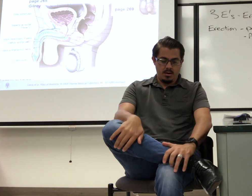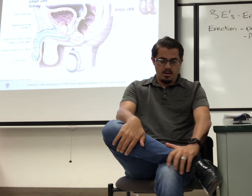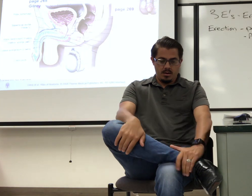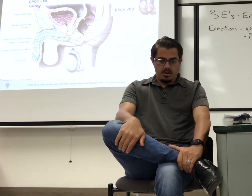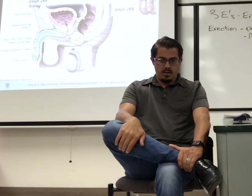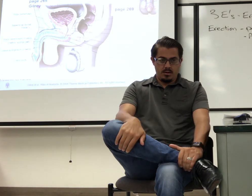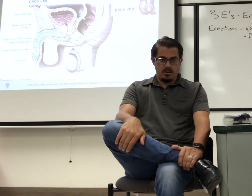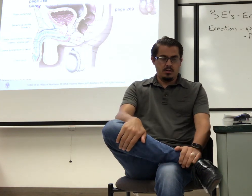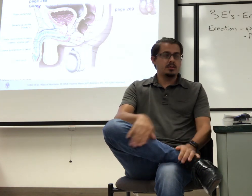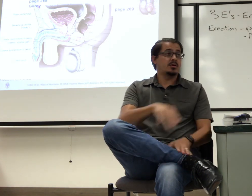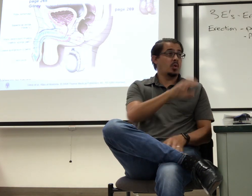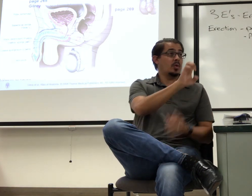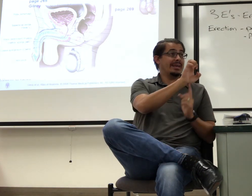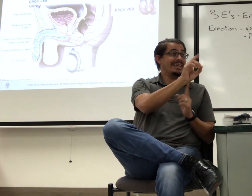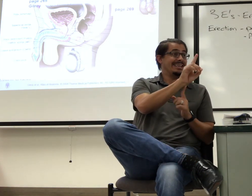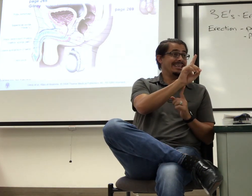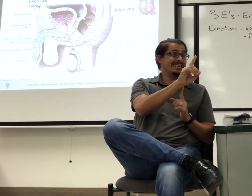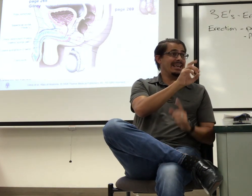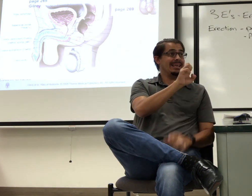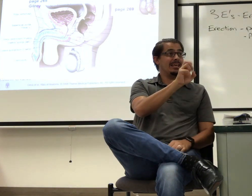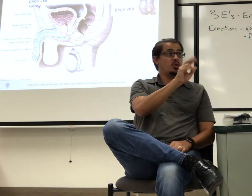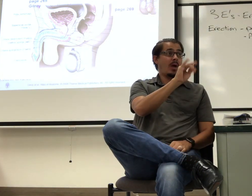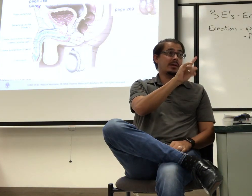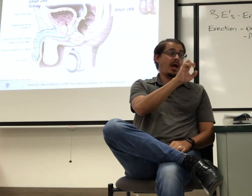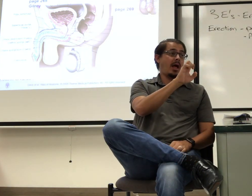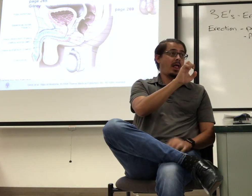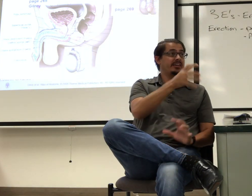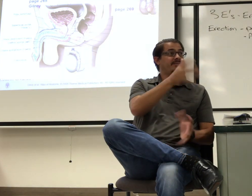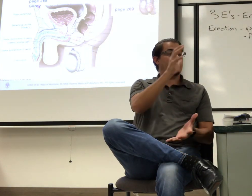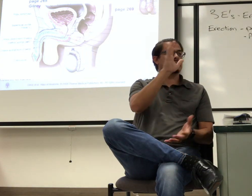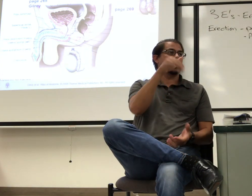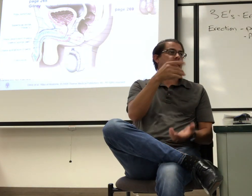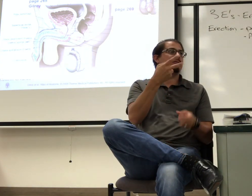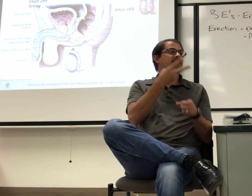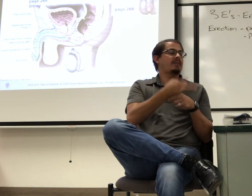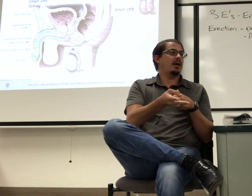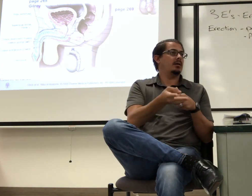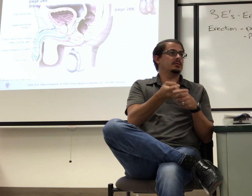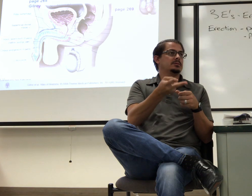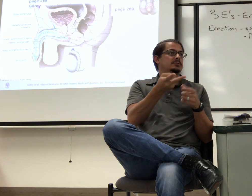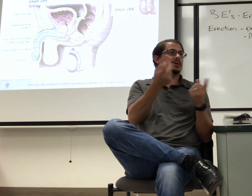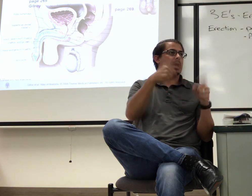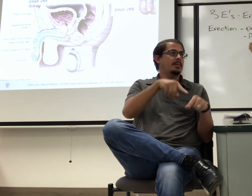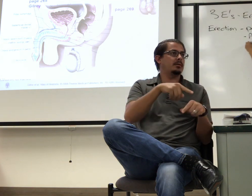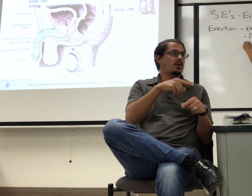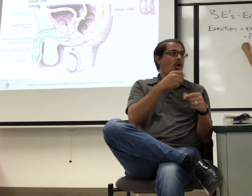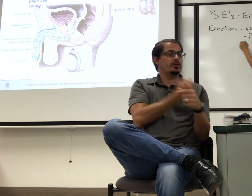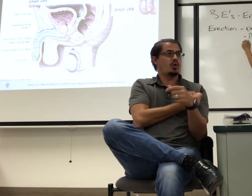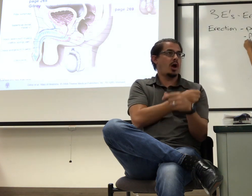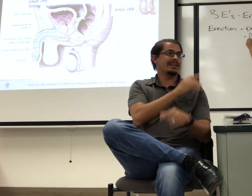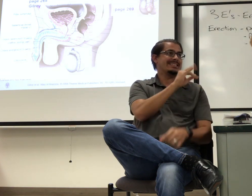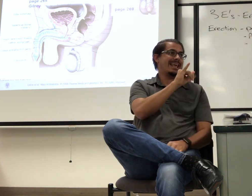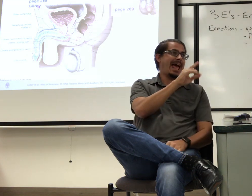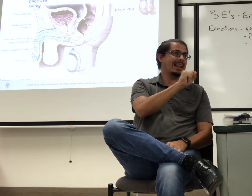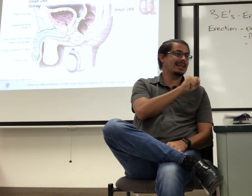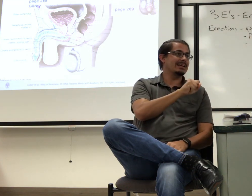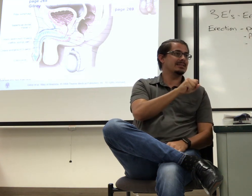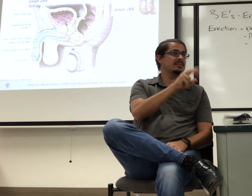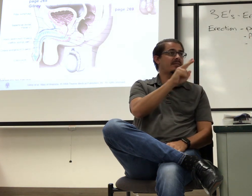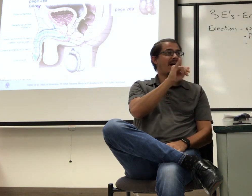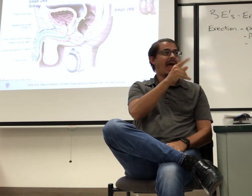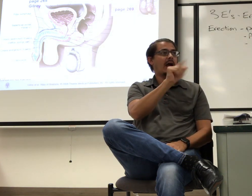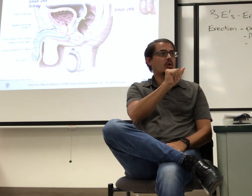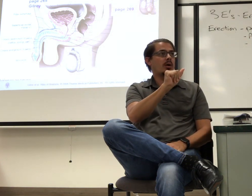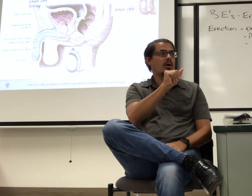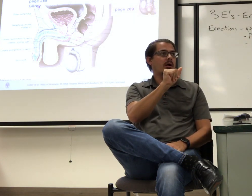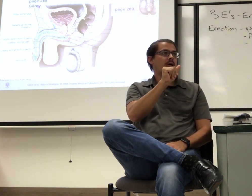So erectile dysfunction is when that fails to happen. And so all the drugs you see, Cialis, Levitra, Viagra,